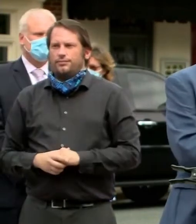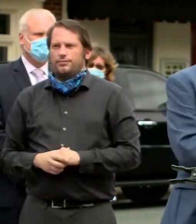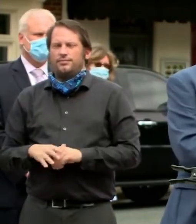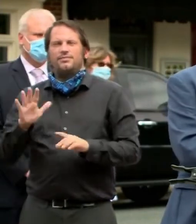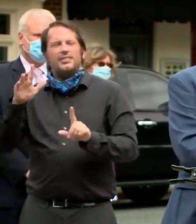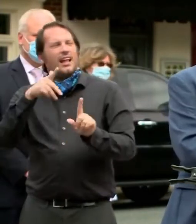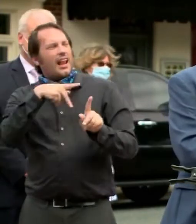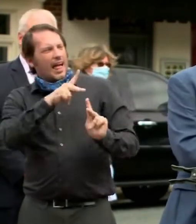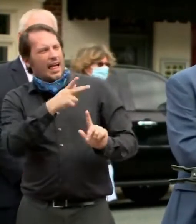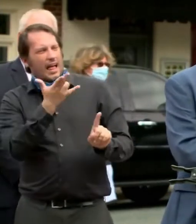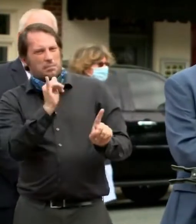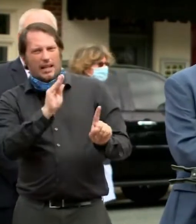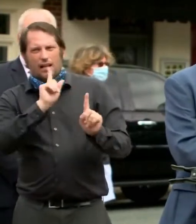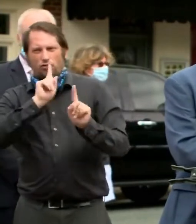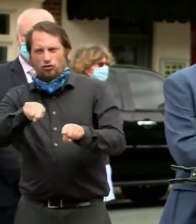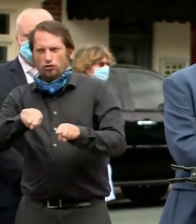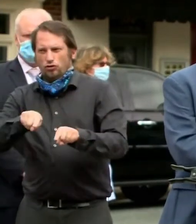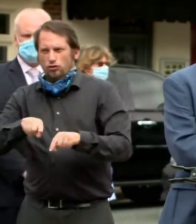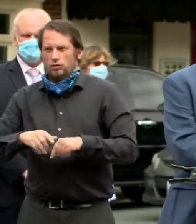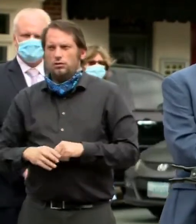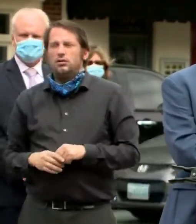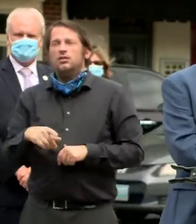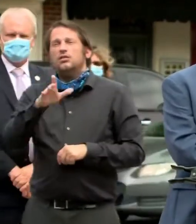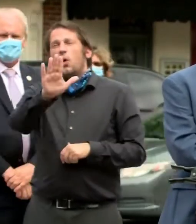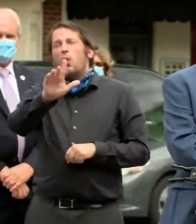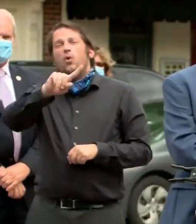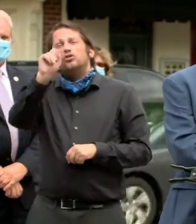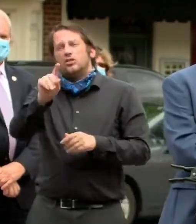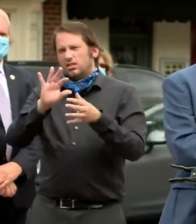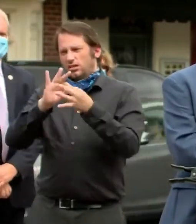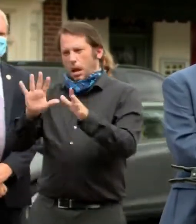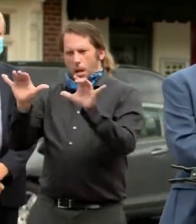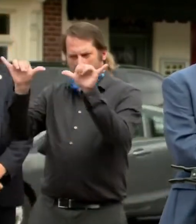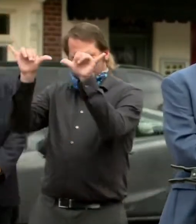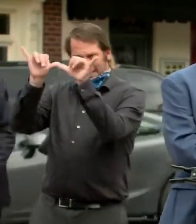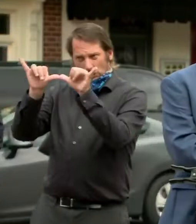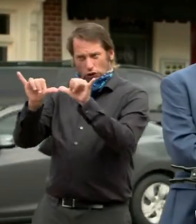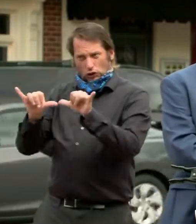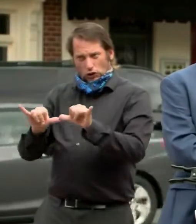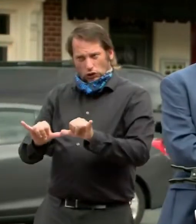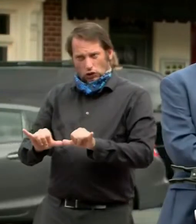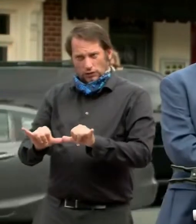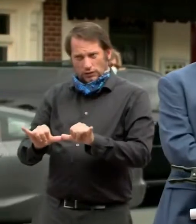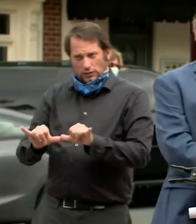Thank you. For to your question, in terms of the metrics that we're using to determine how we move forward,